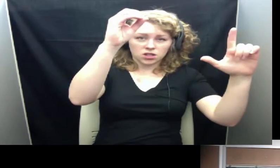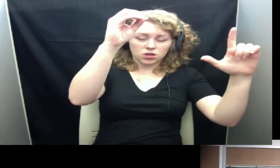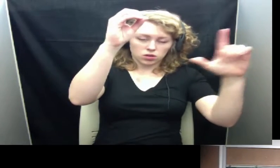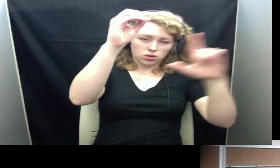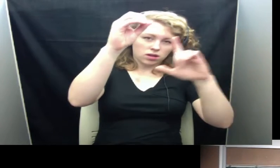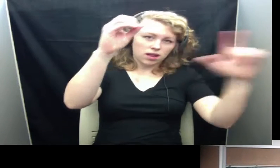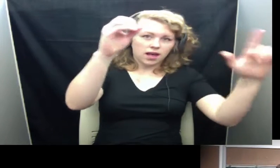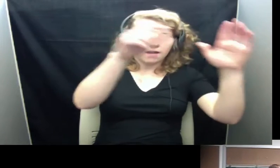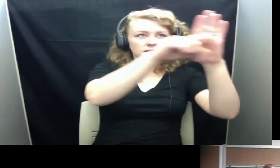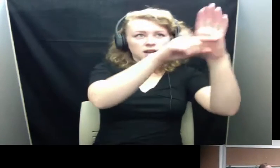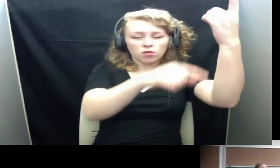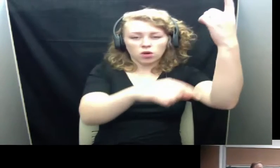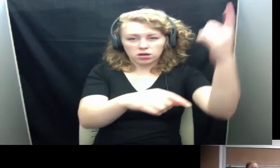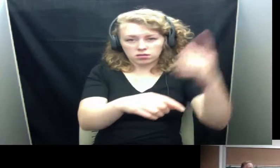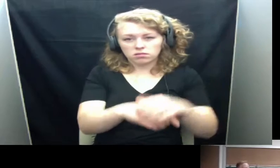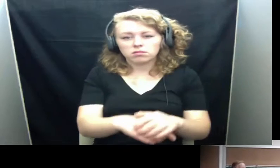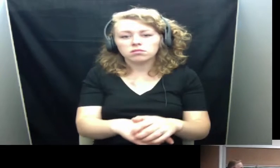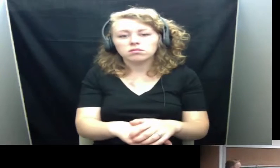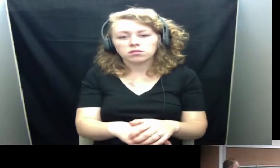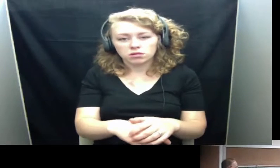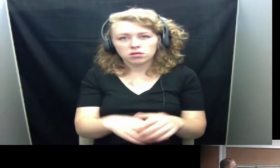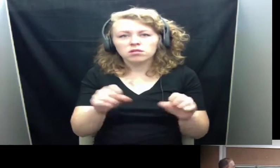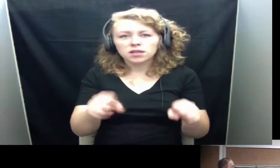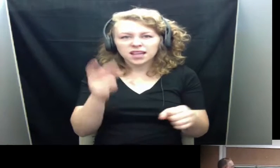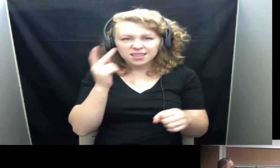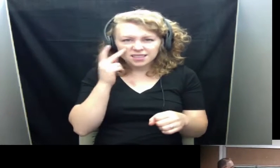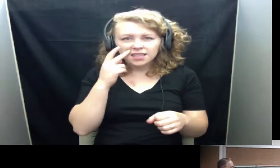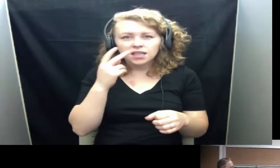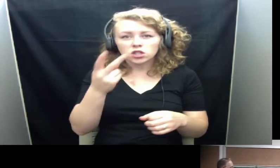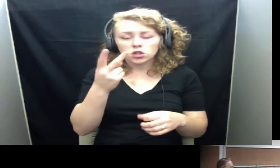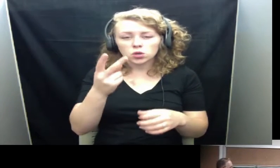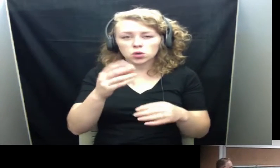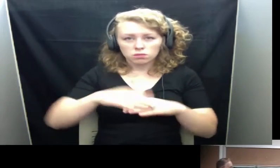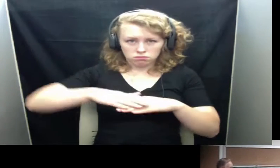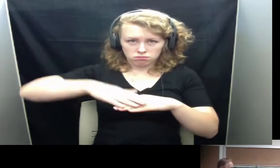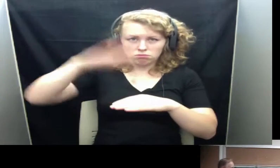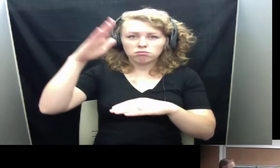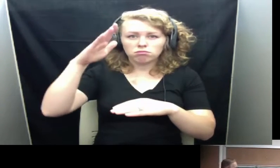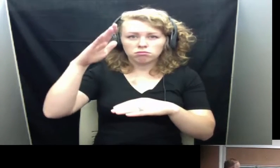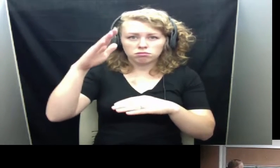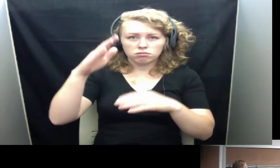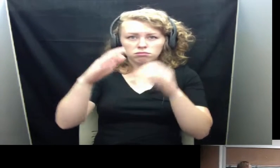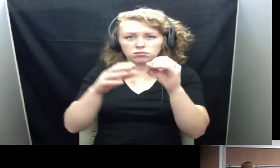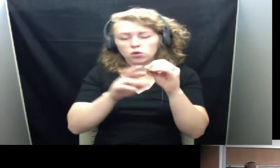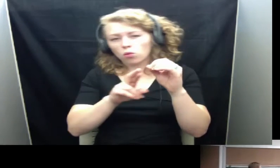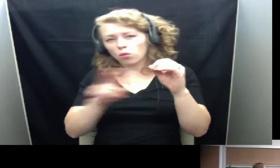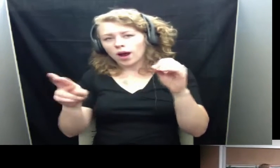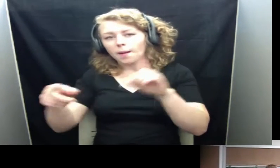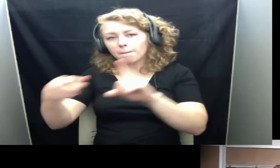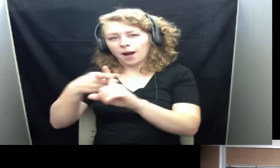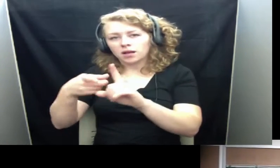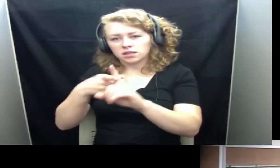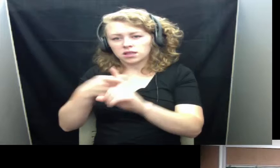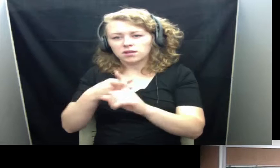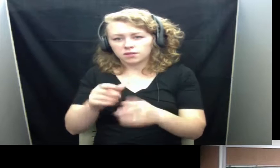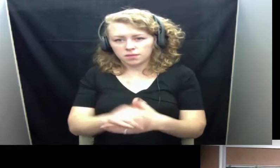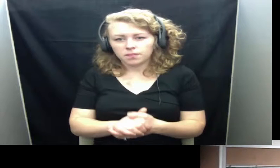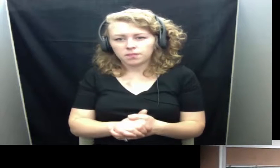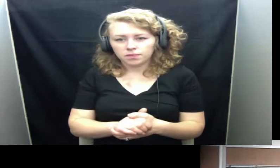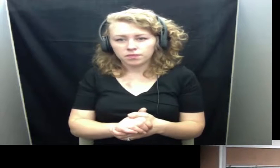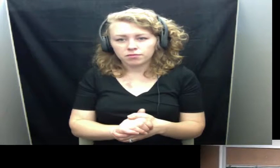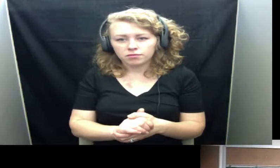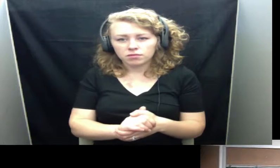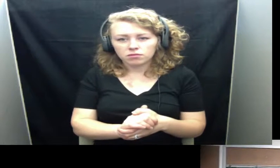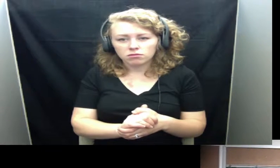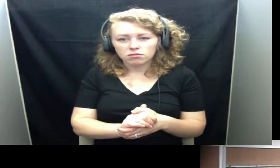symbol happens to go in that way that -1 is less than 2, or 2 is larger than -1. Let's take two negative